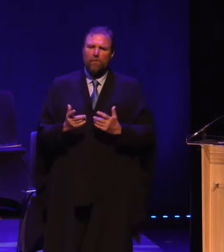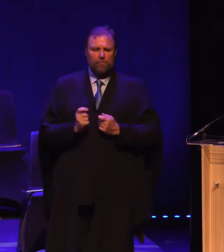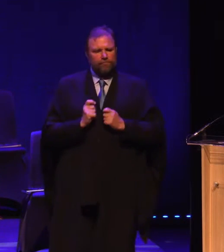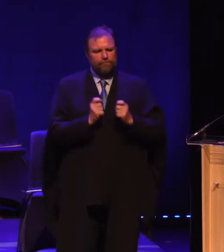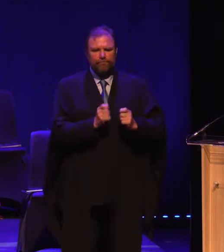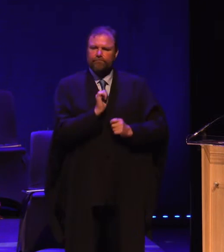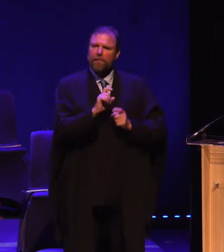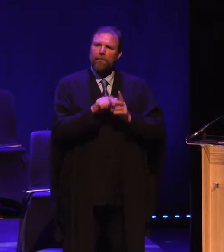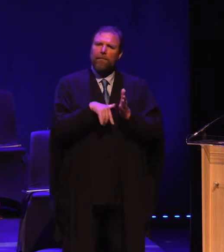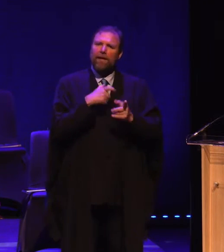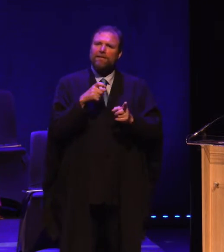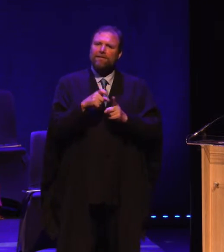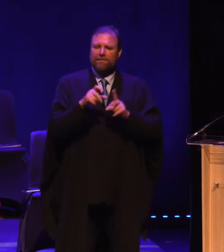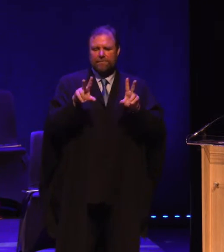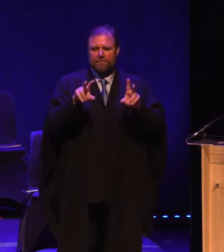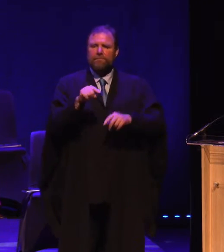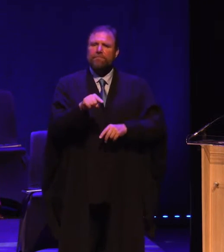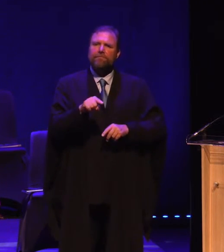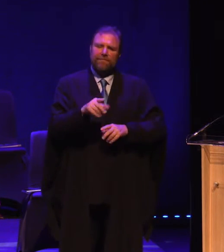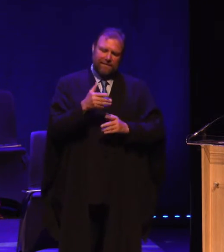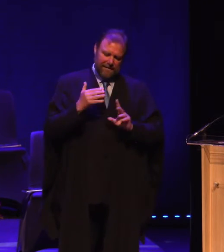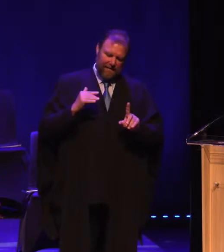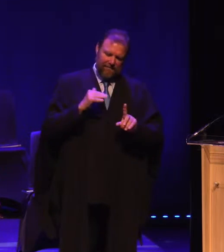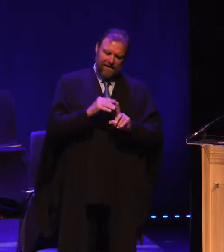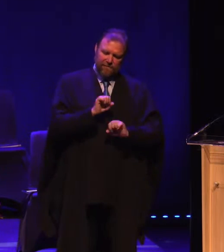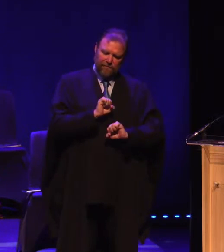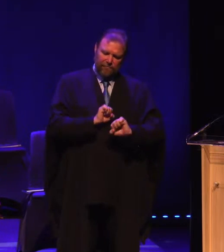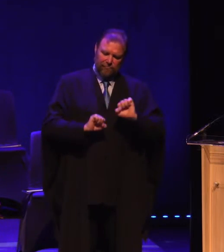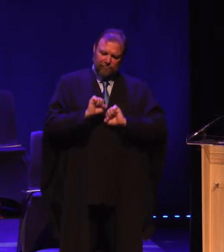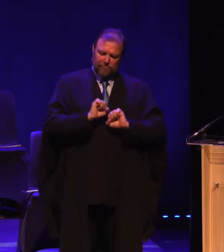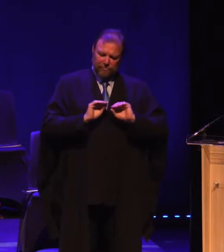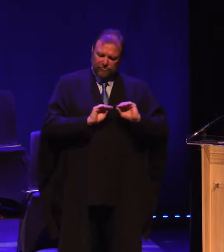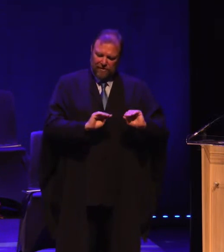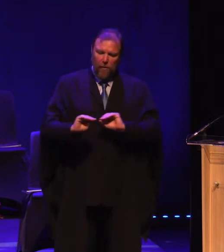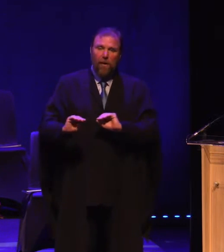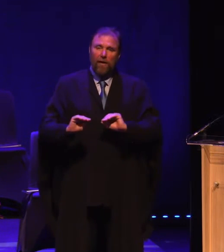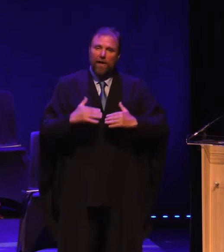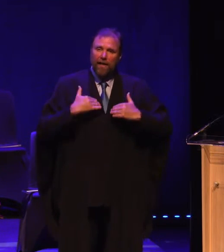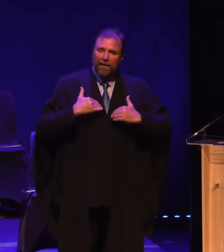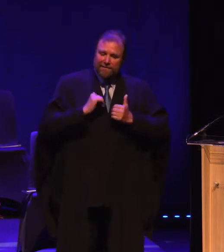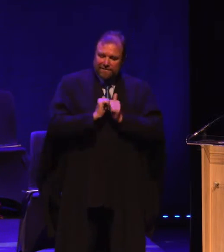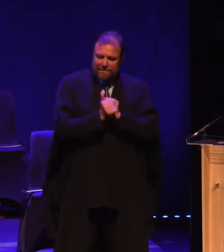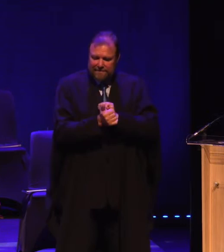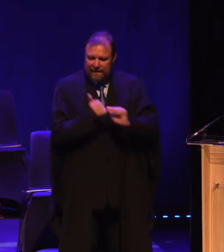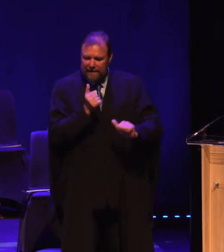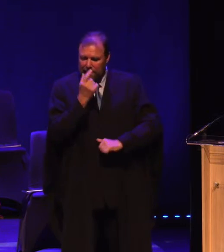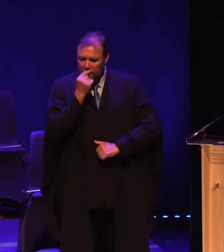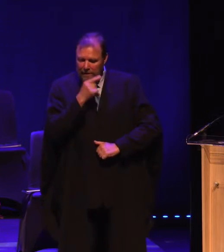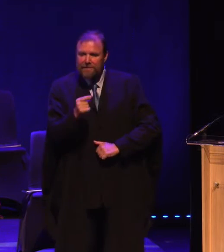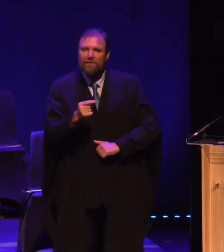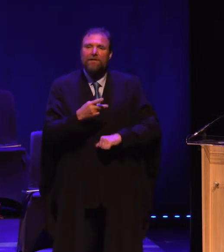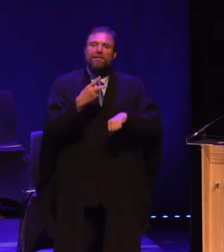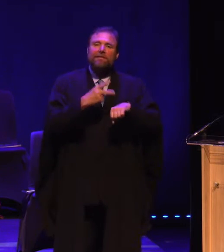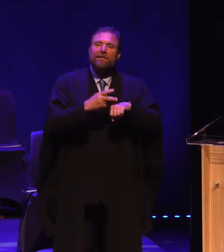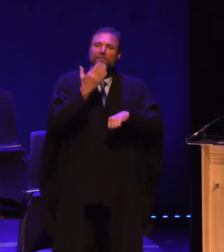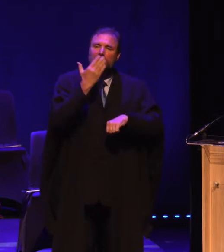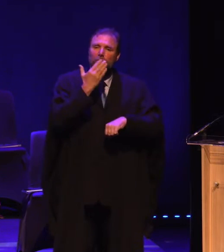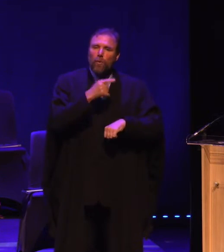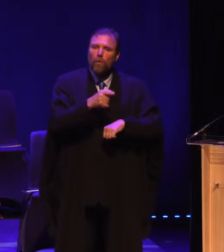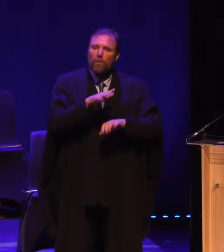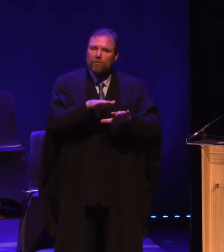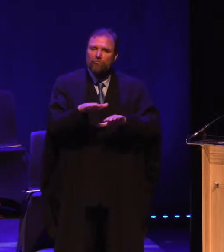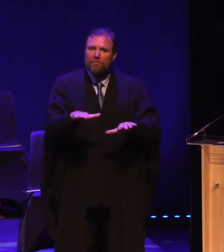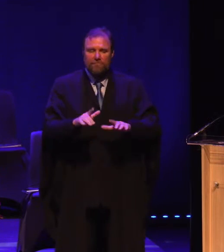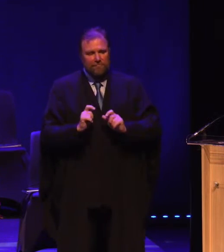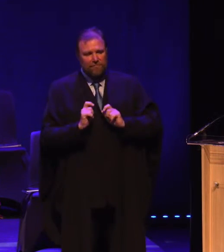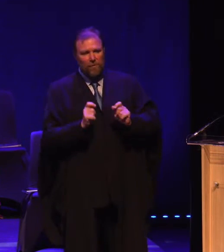PhD entitled The Effects of Resistance Training on the Athletic Motor Skill Competencies of Secondary School Children and the award